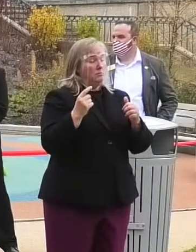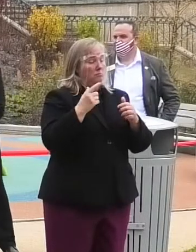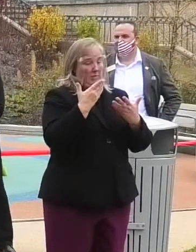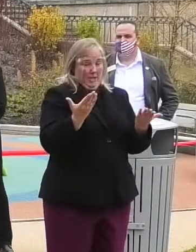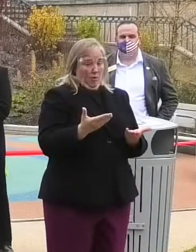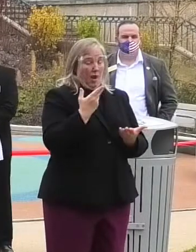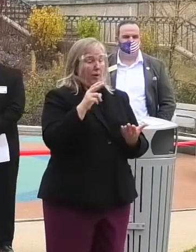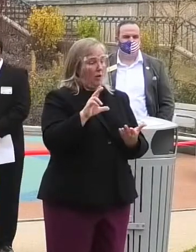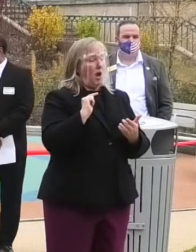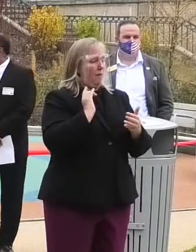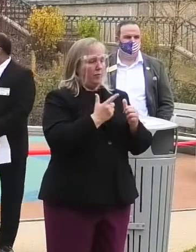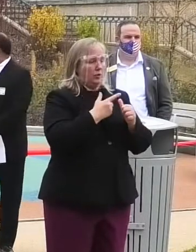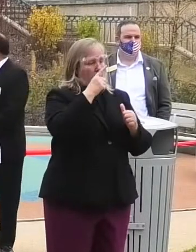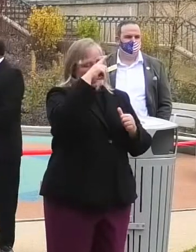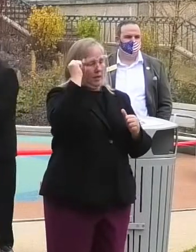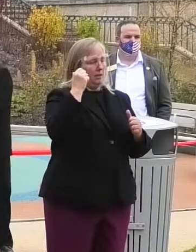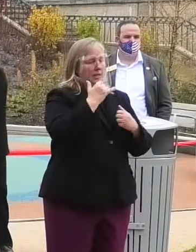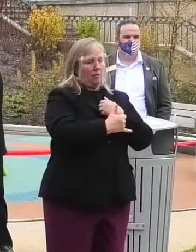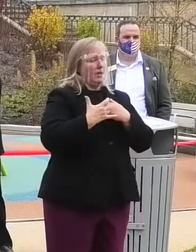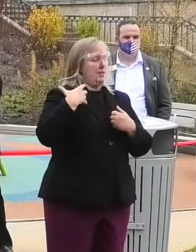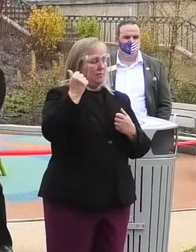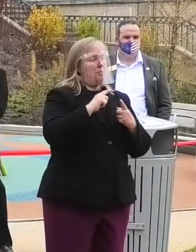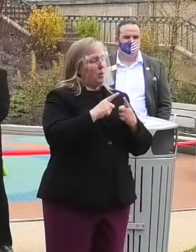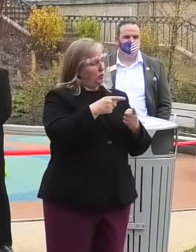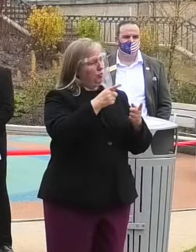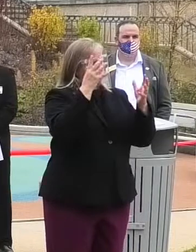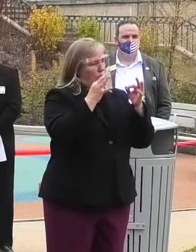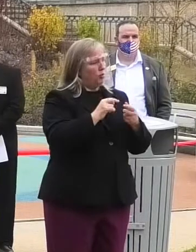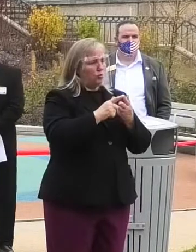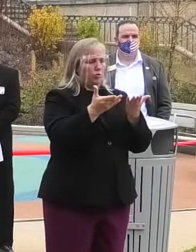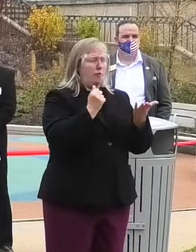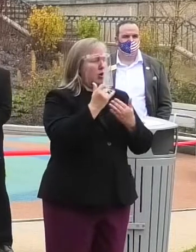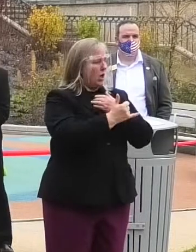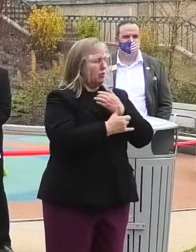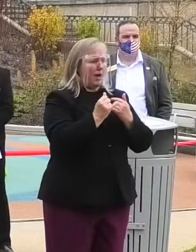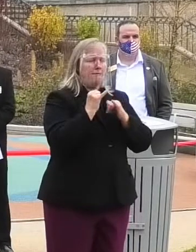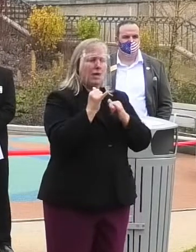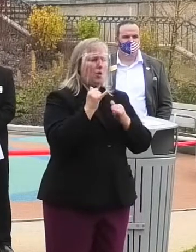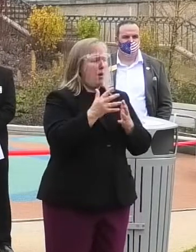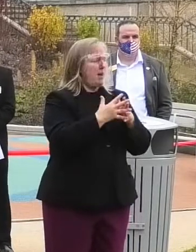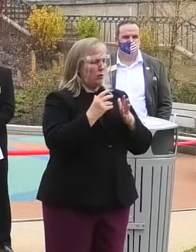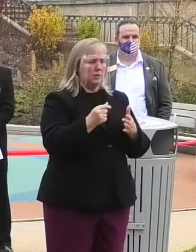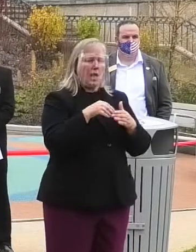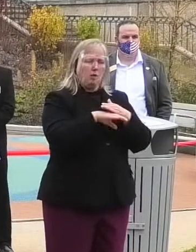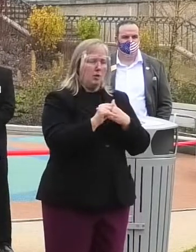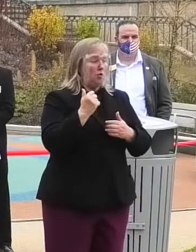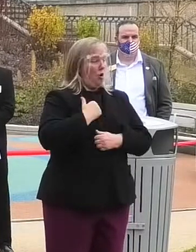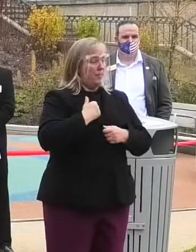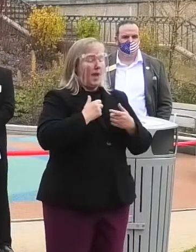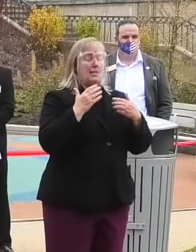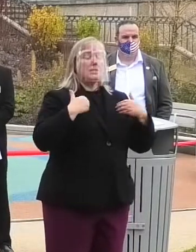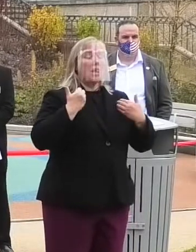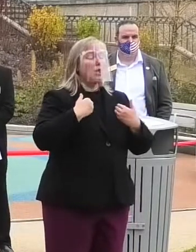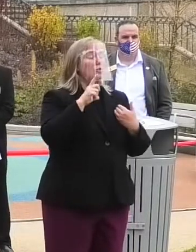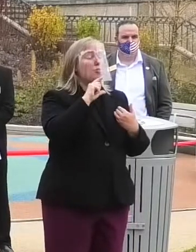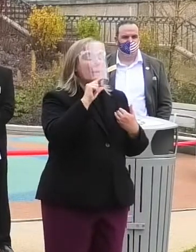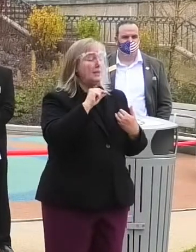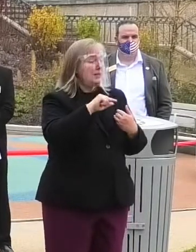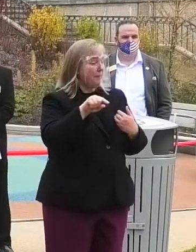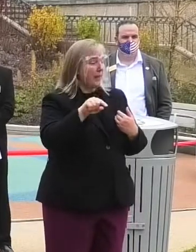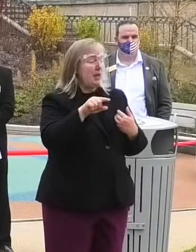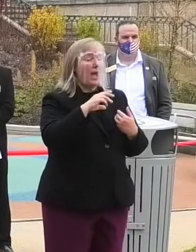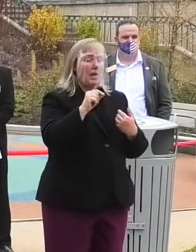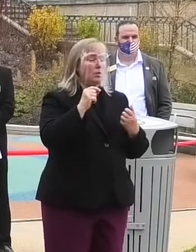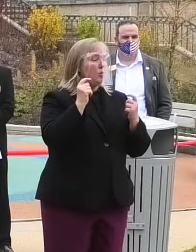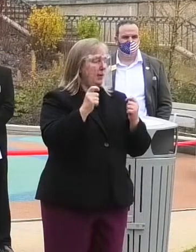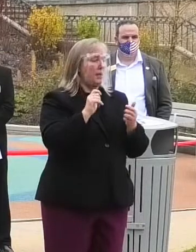chose to serve your country and your fellow Americans, entering the Army as a young 20-something and quickly becoming the